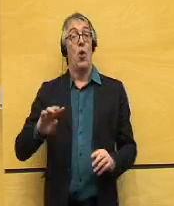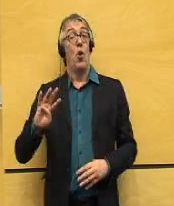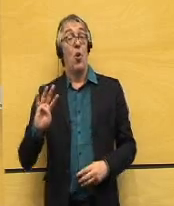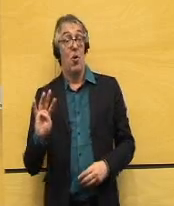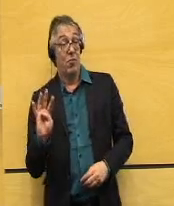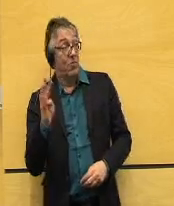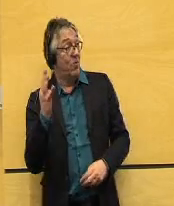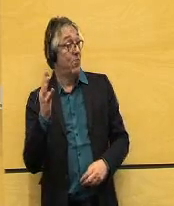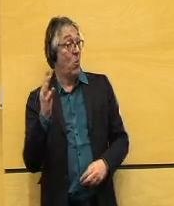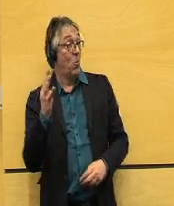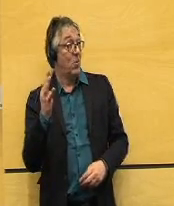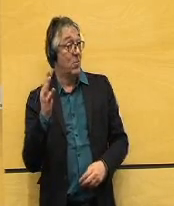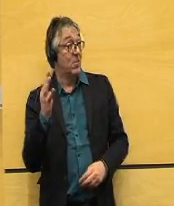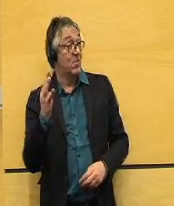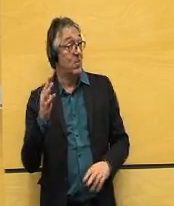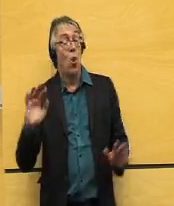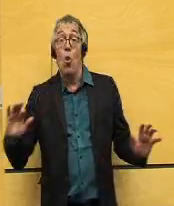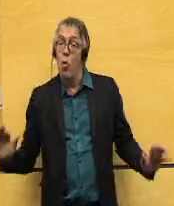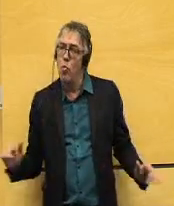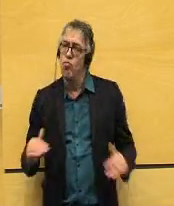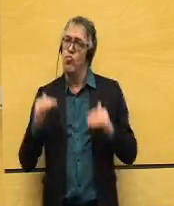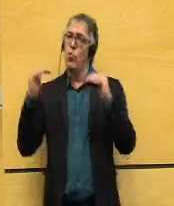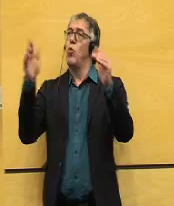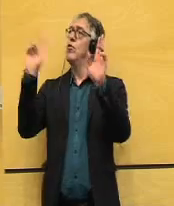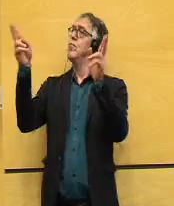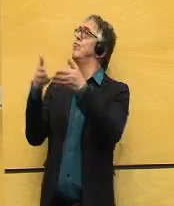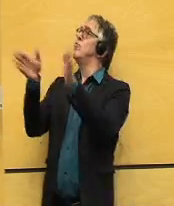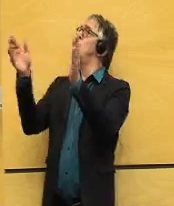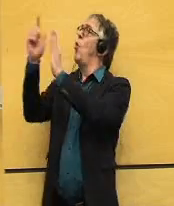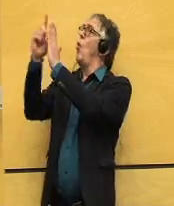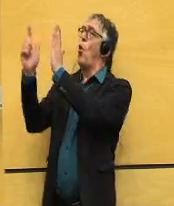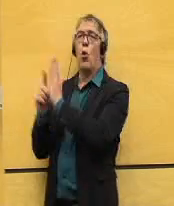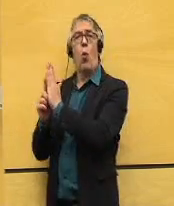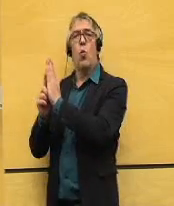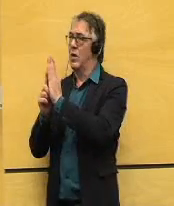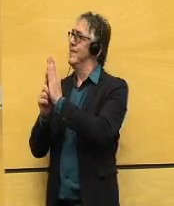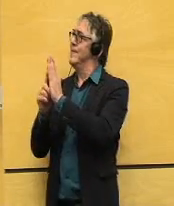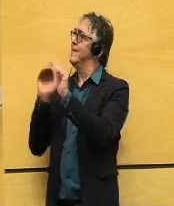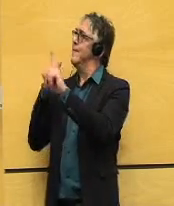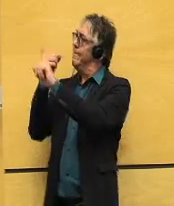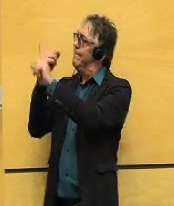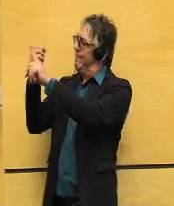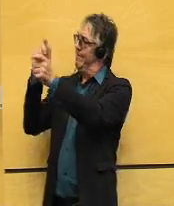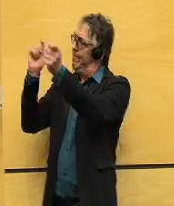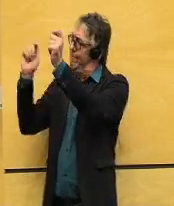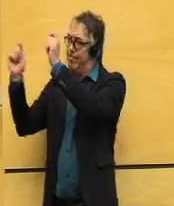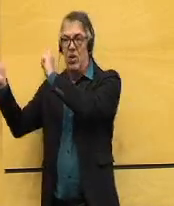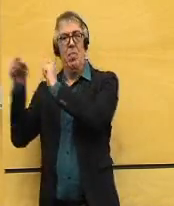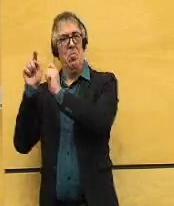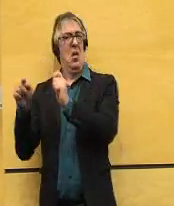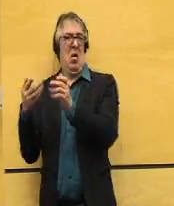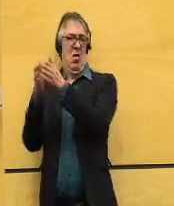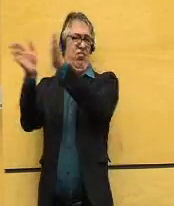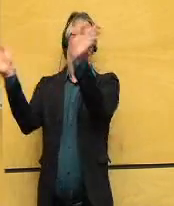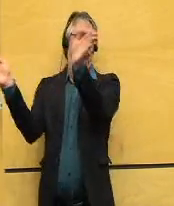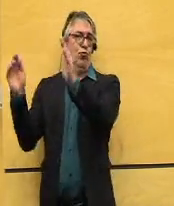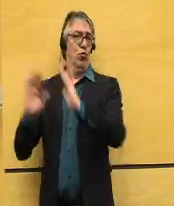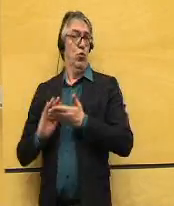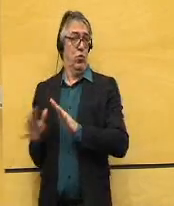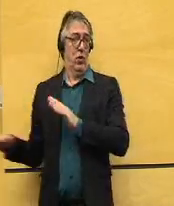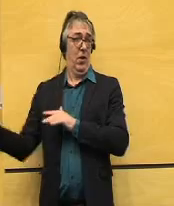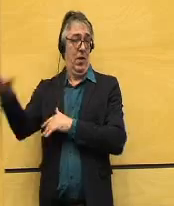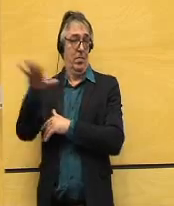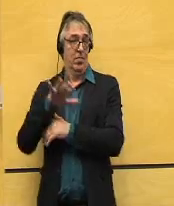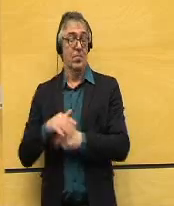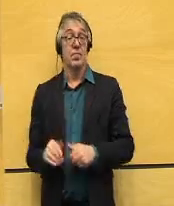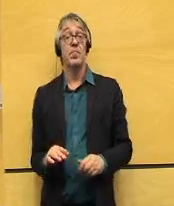women with disabilities in general and in many spheres of society. Fifth,